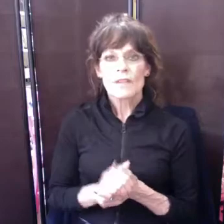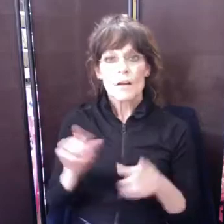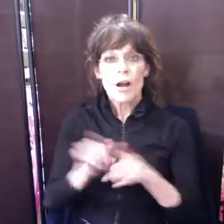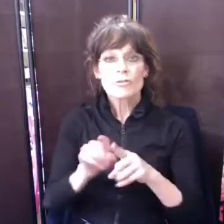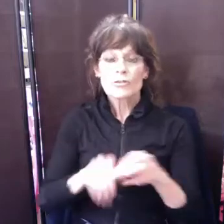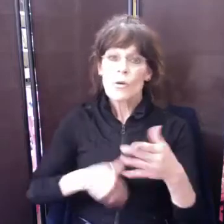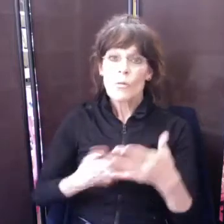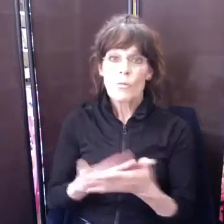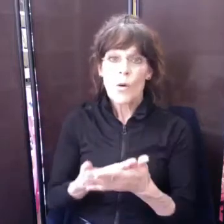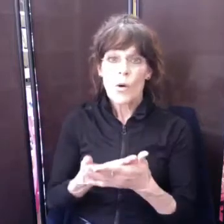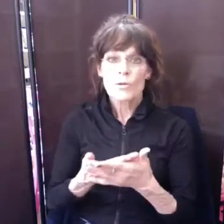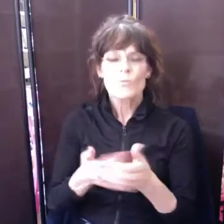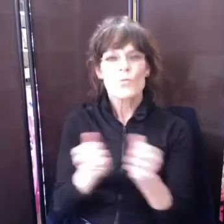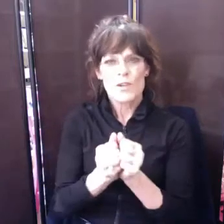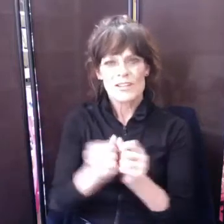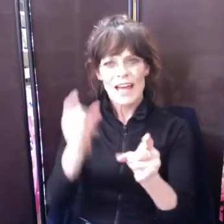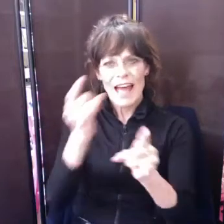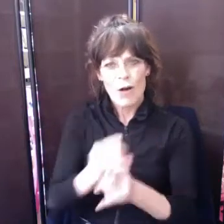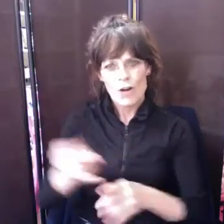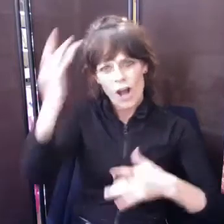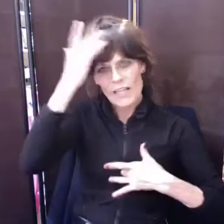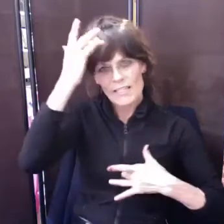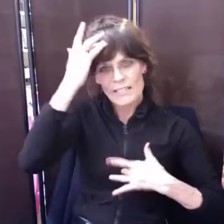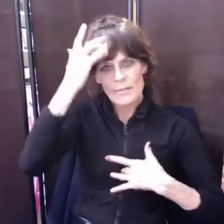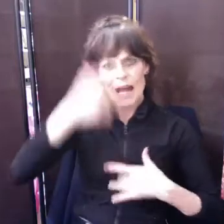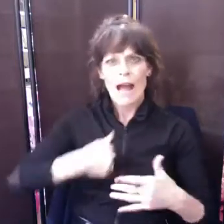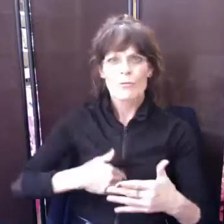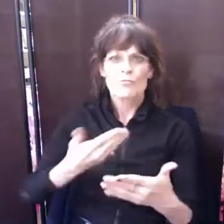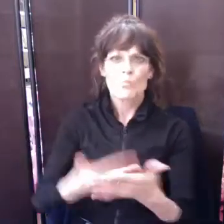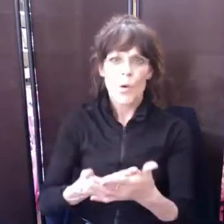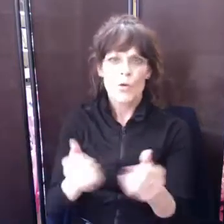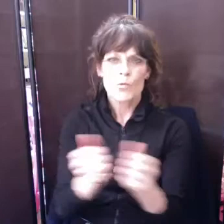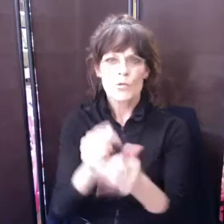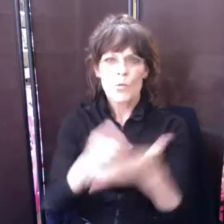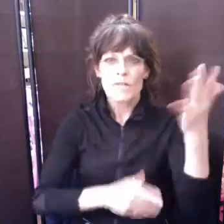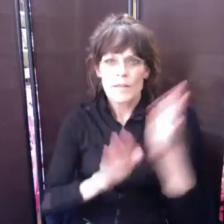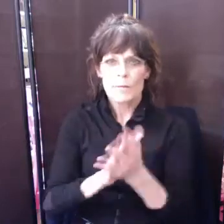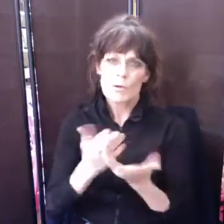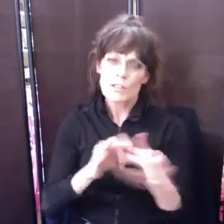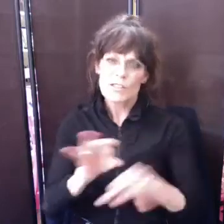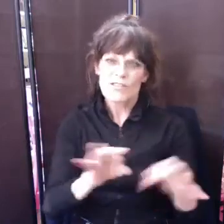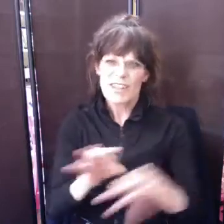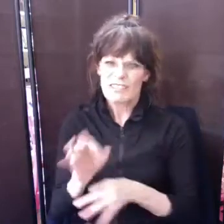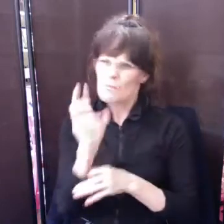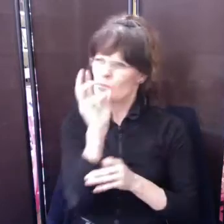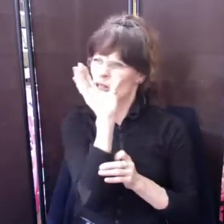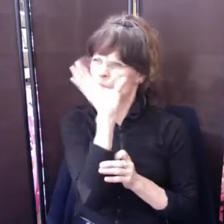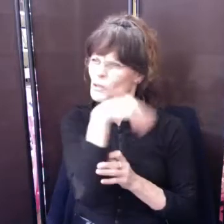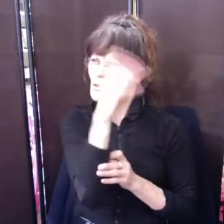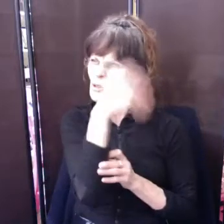with alcoholism. And because of that, I was born with what the big book describes as the peculiar mental twist, you know,